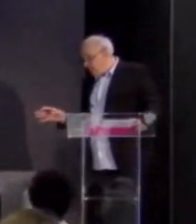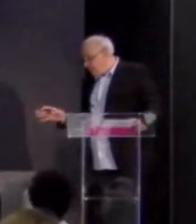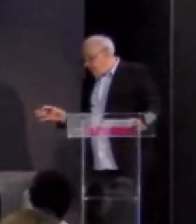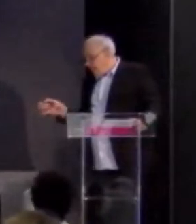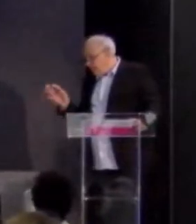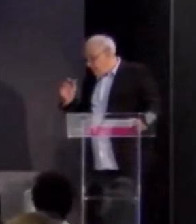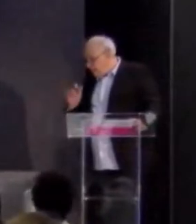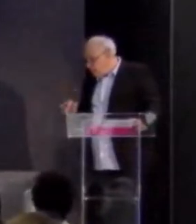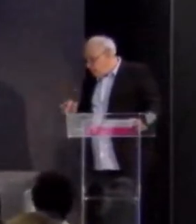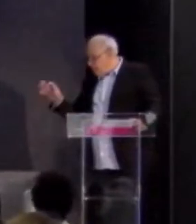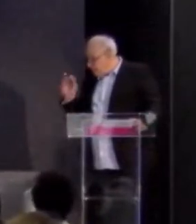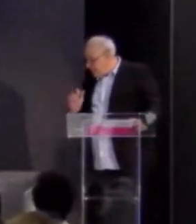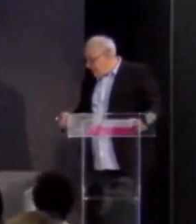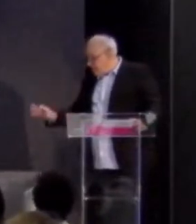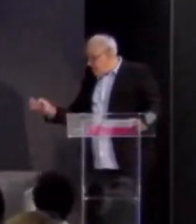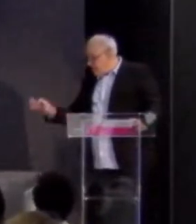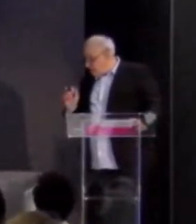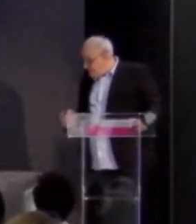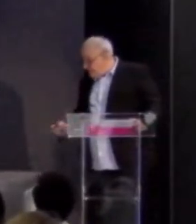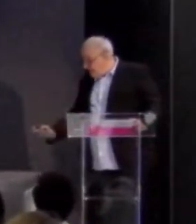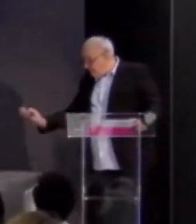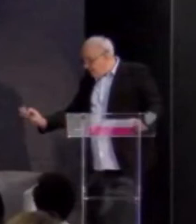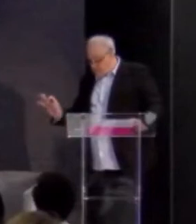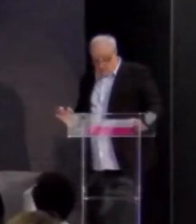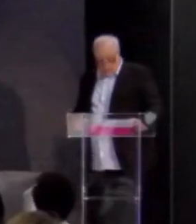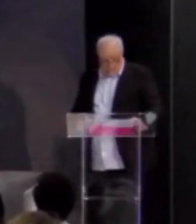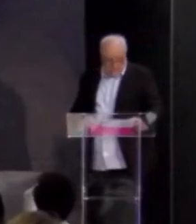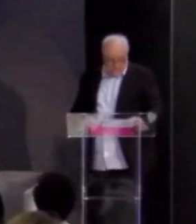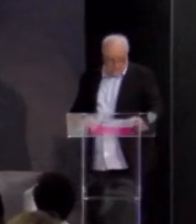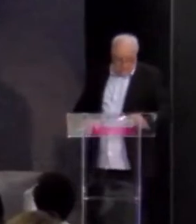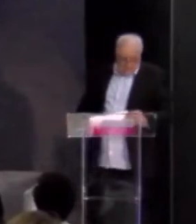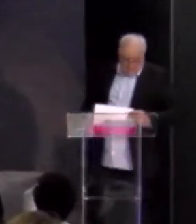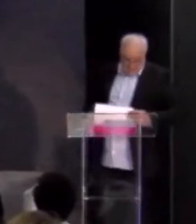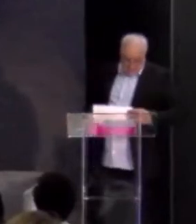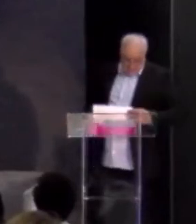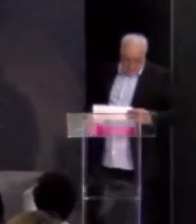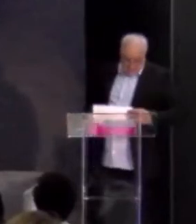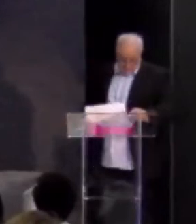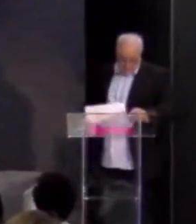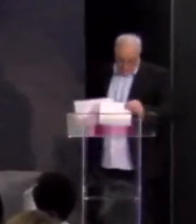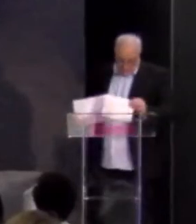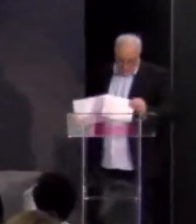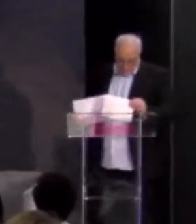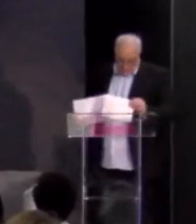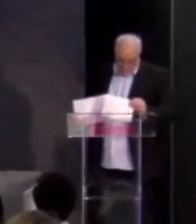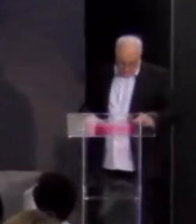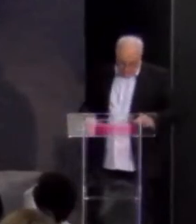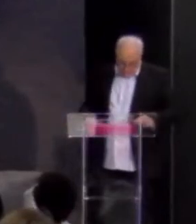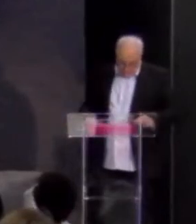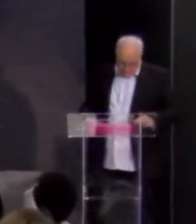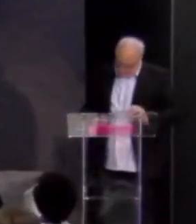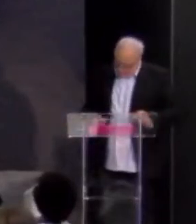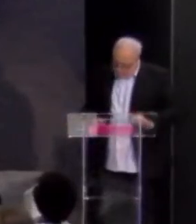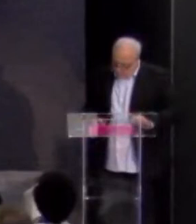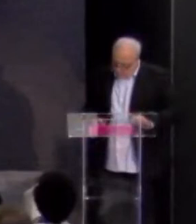differently? And that I need us to start seeding that into the conversation. But let me start with you, if I